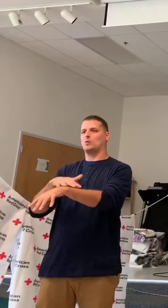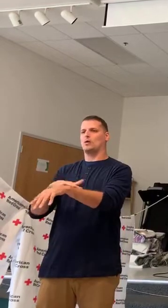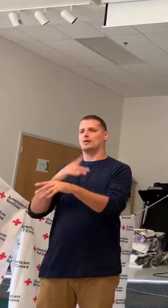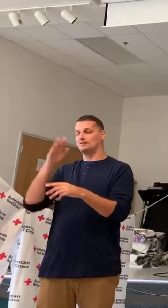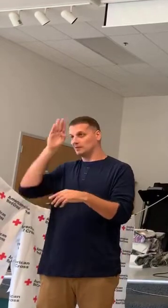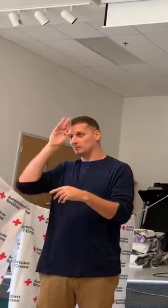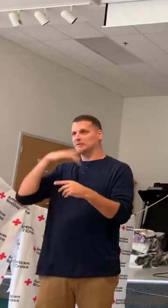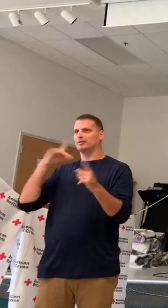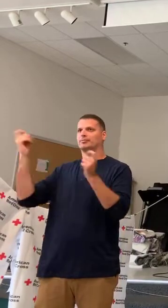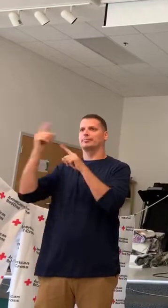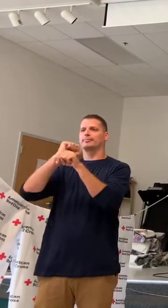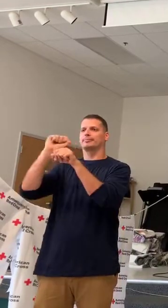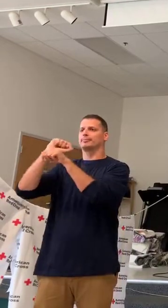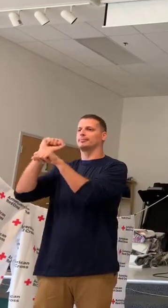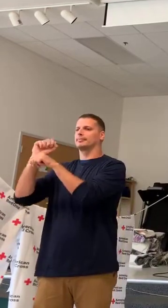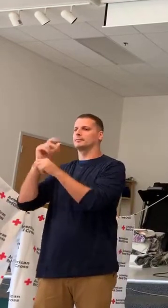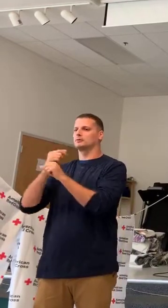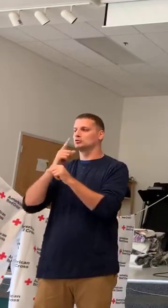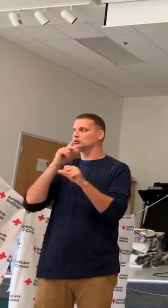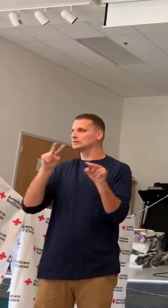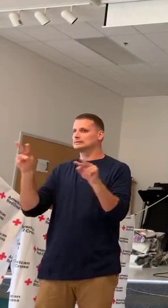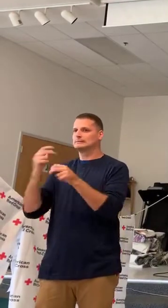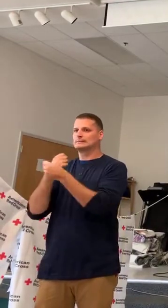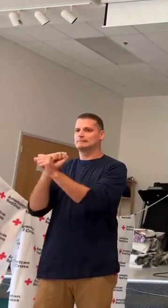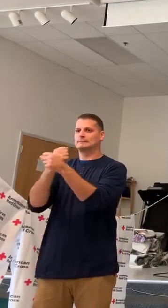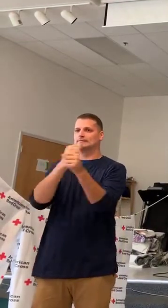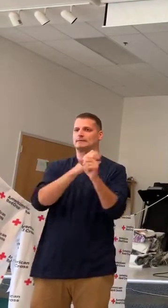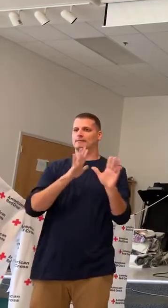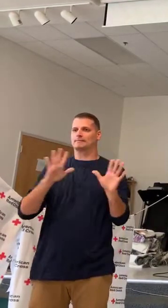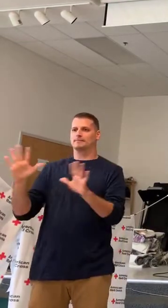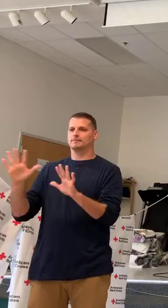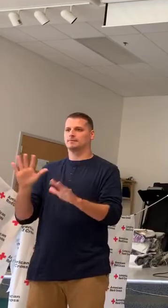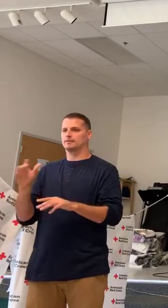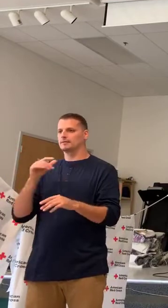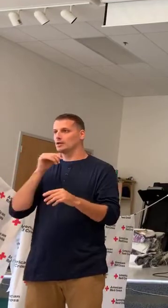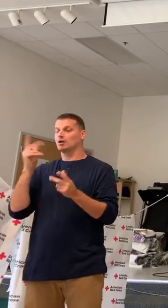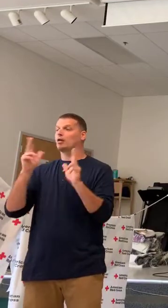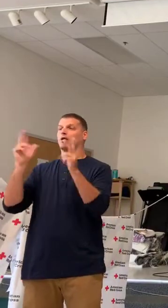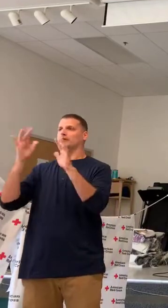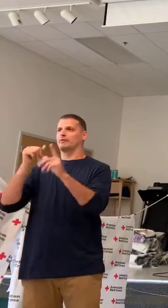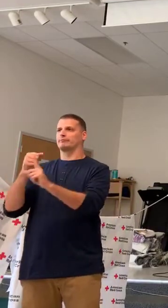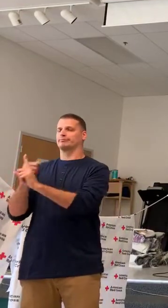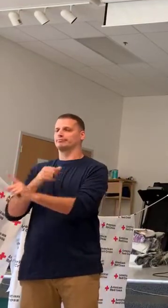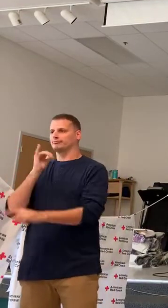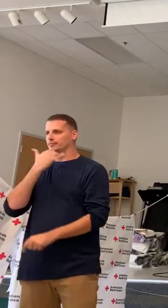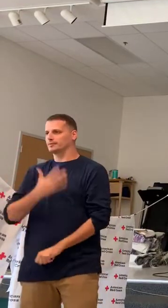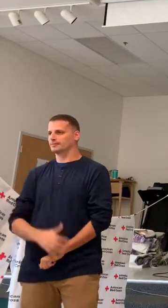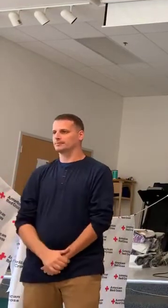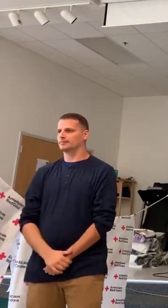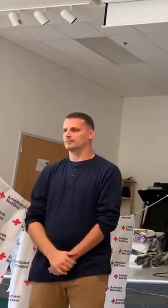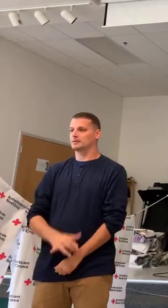them. Thank you. Okay, great. Thanks, gentlemen in the back. Sorry, your turn now. Go ahead.